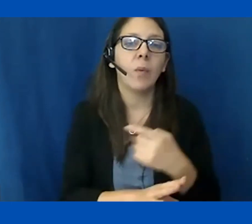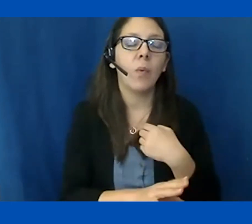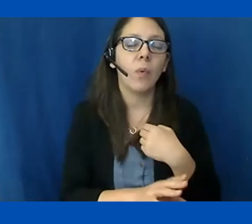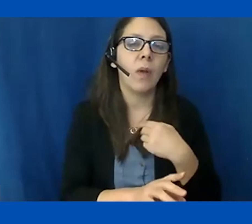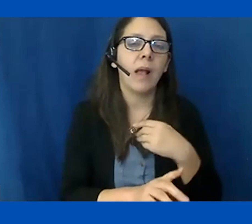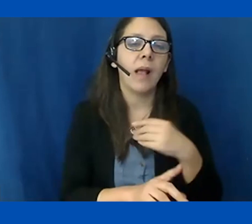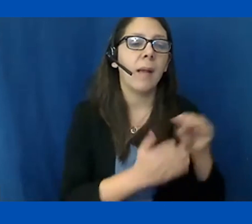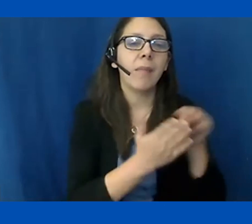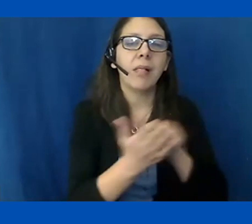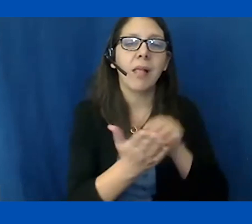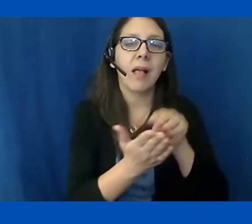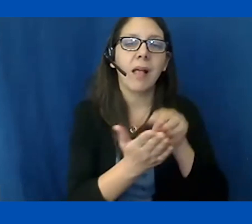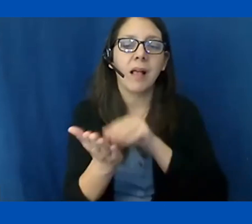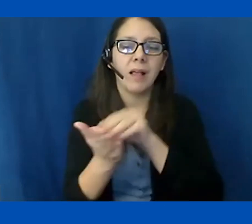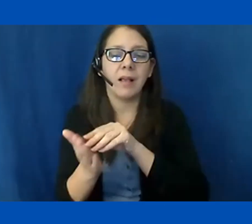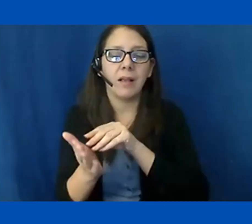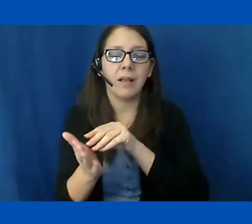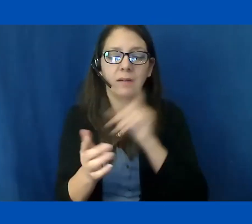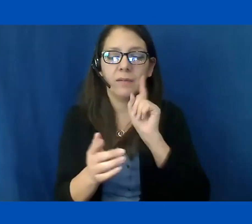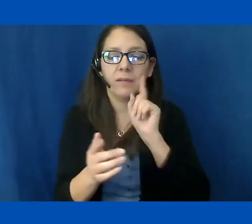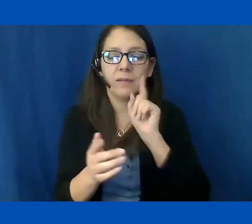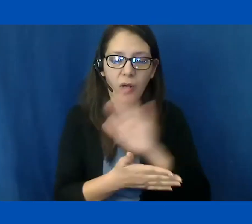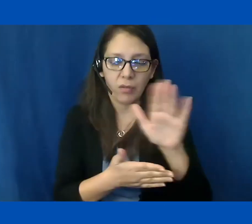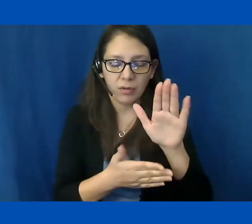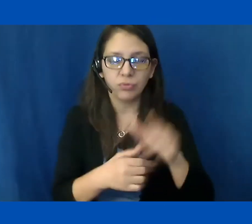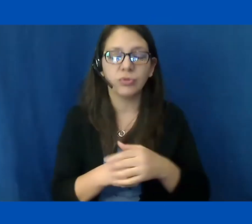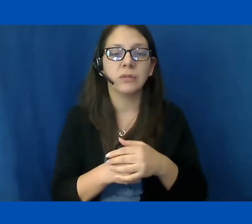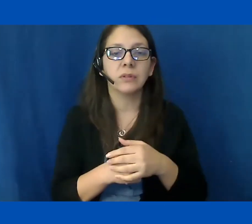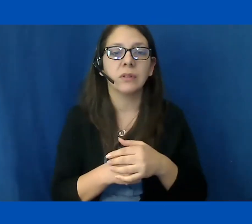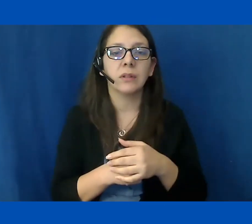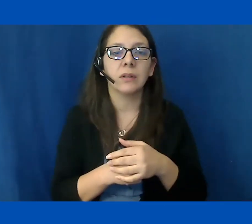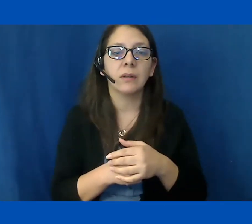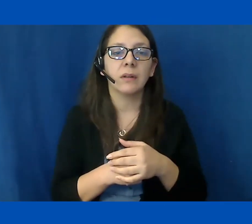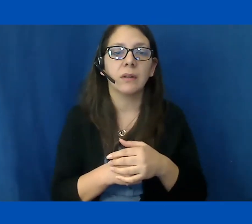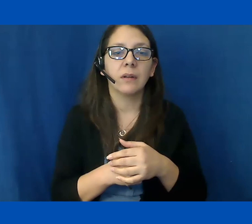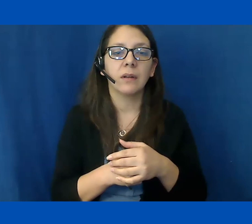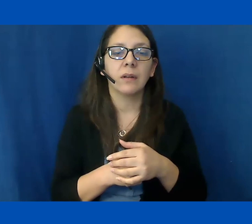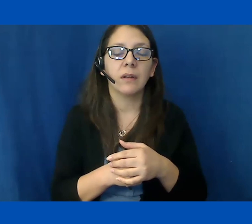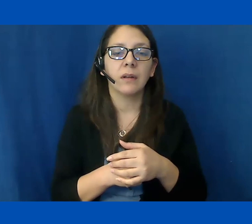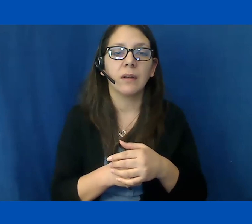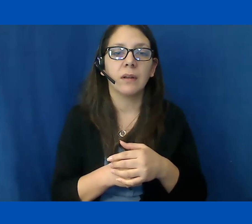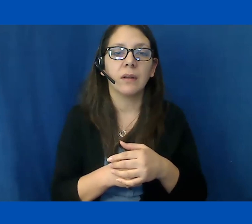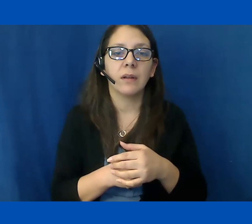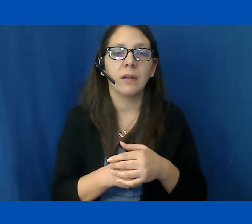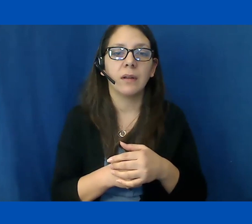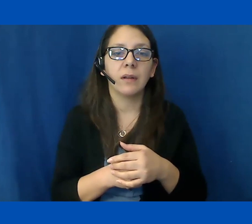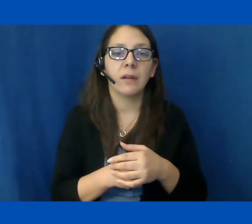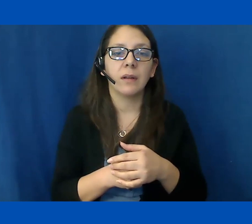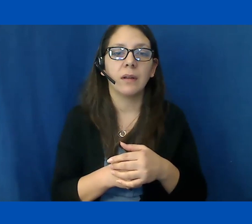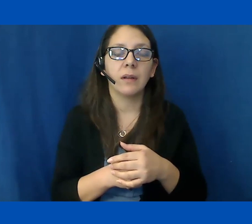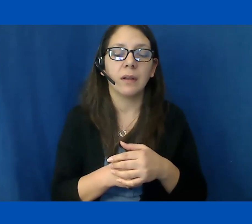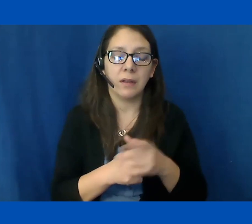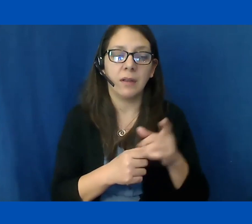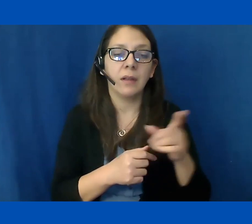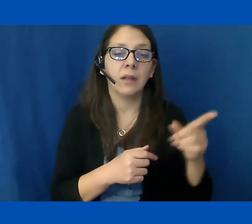and um, I was first told that I shouldn't take the